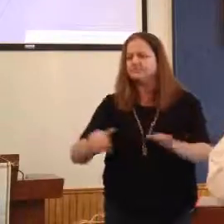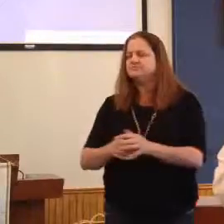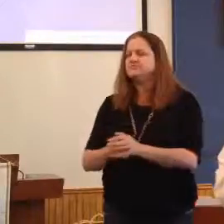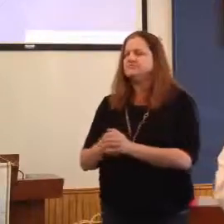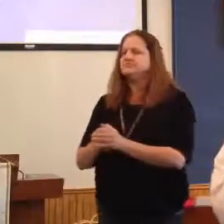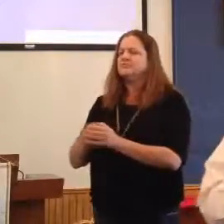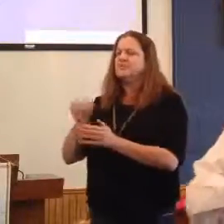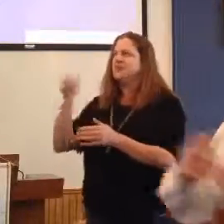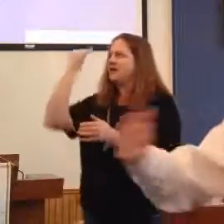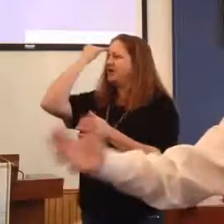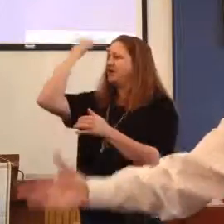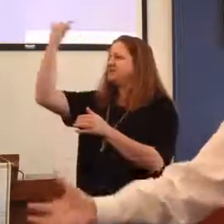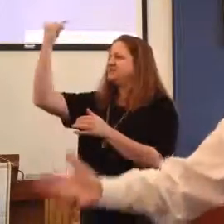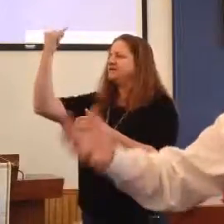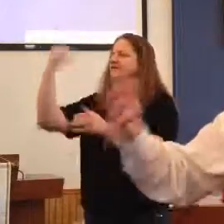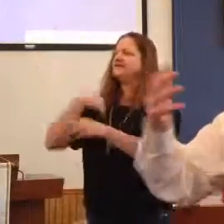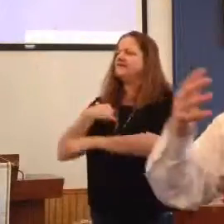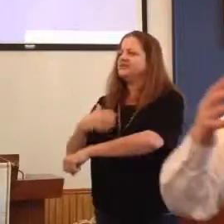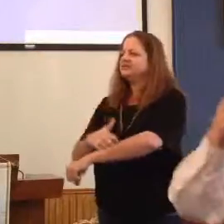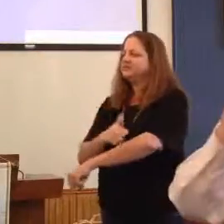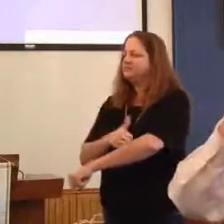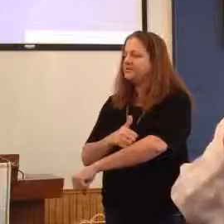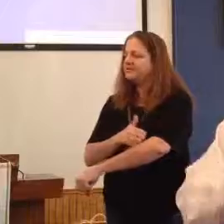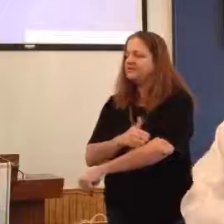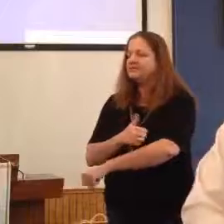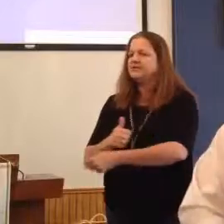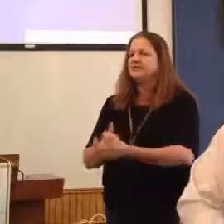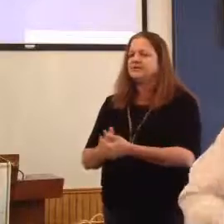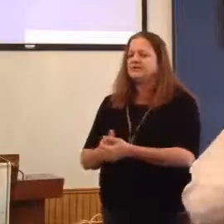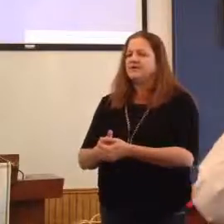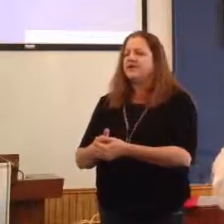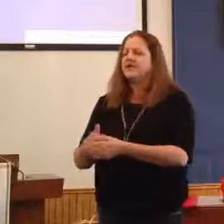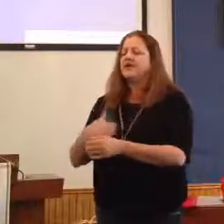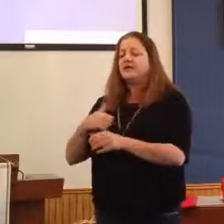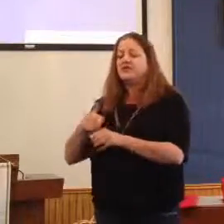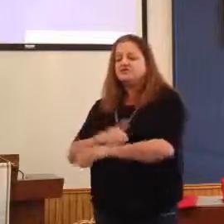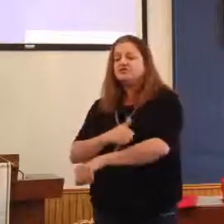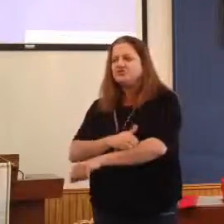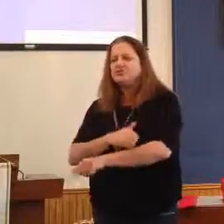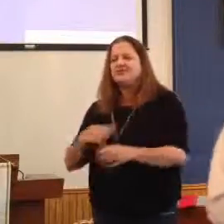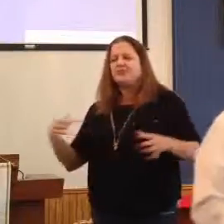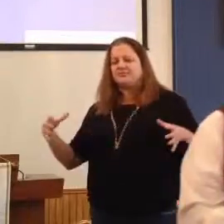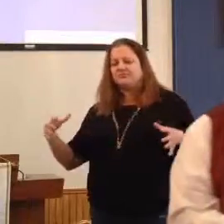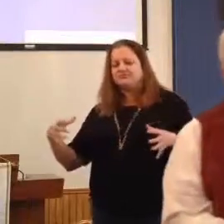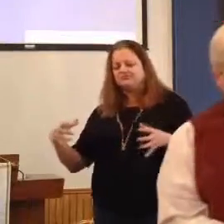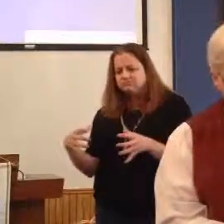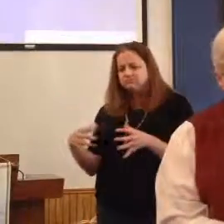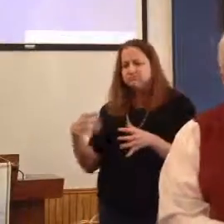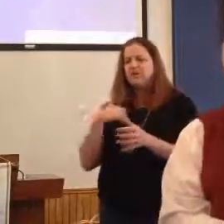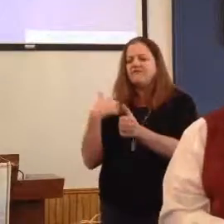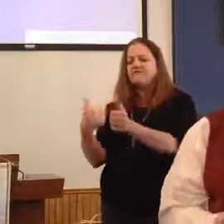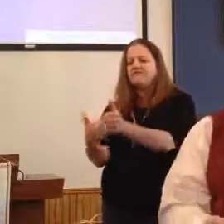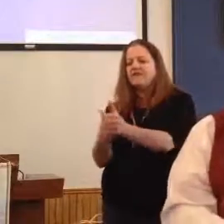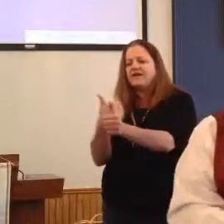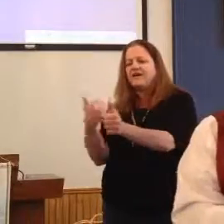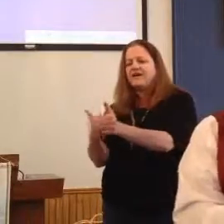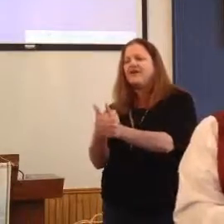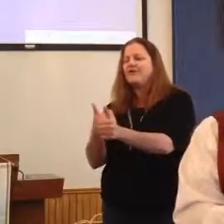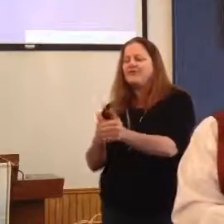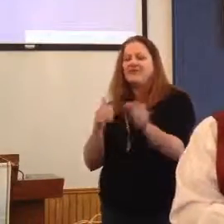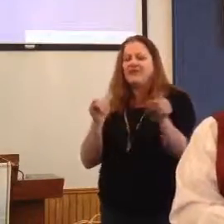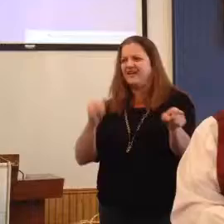The idea of sheep who follow and flock together is a very common